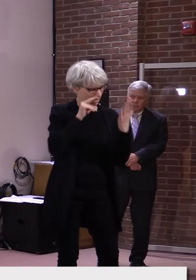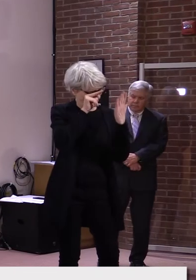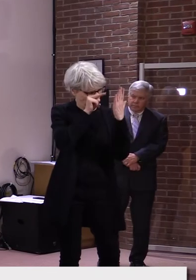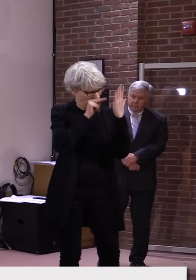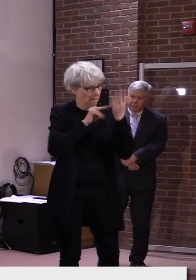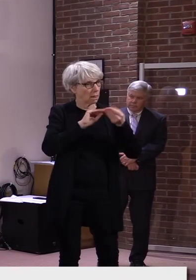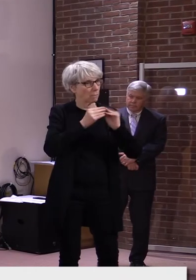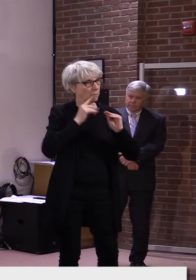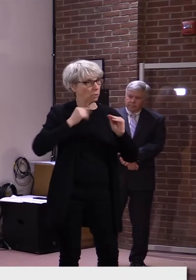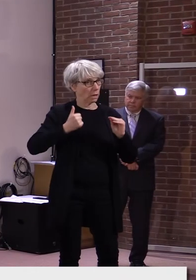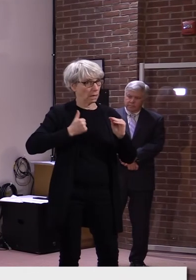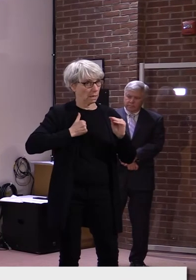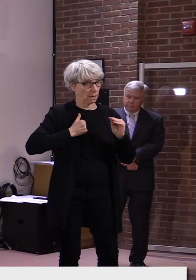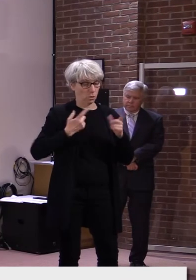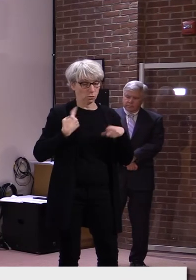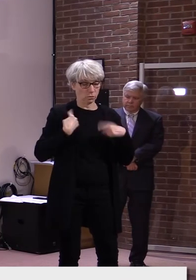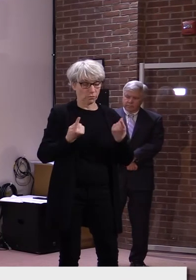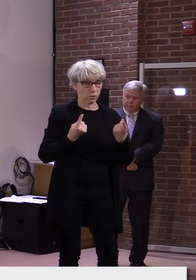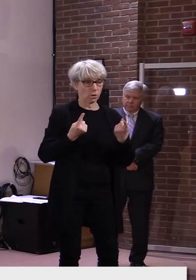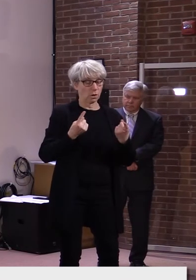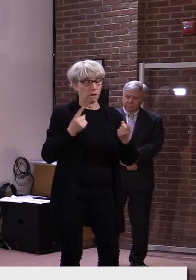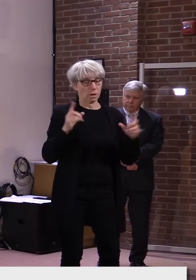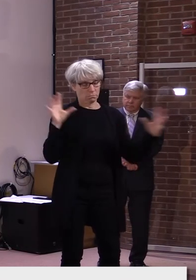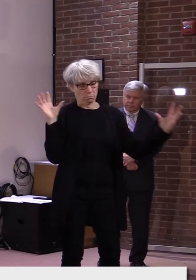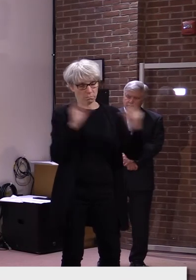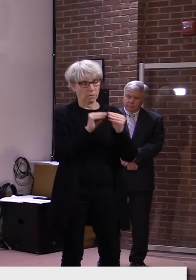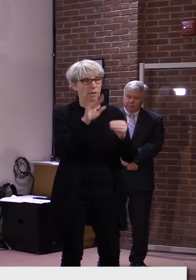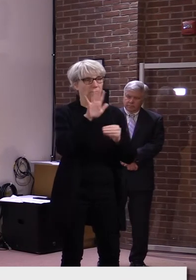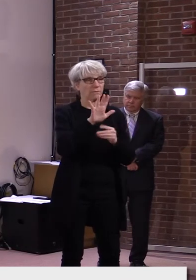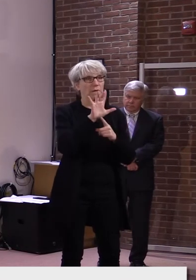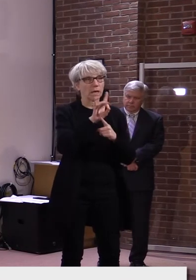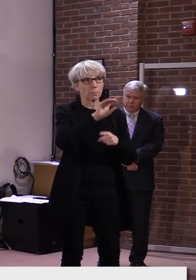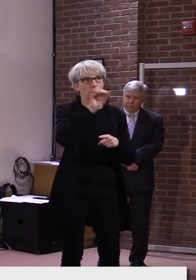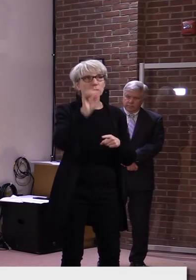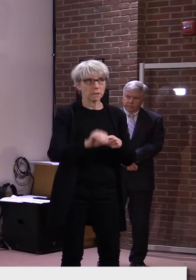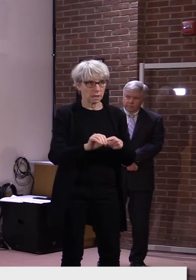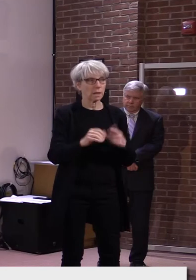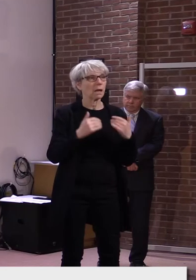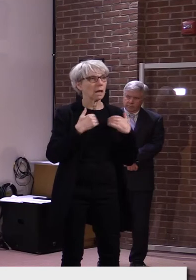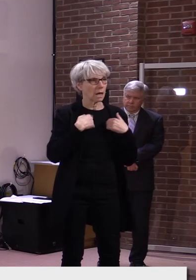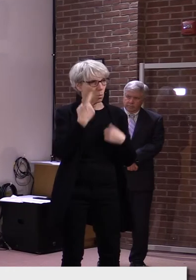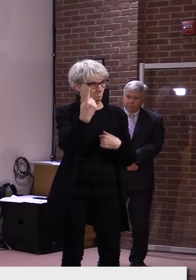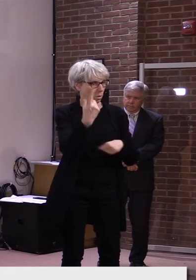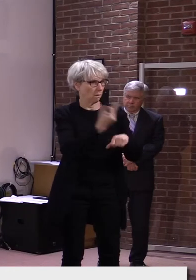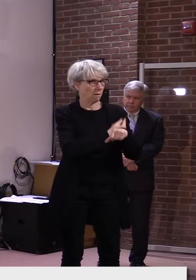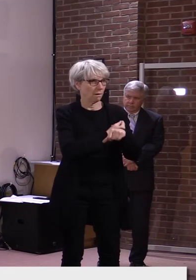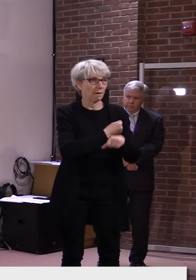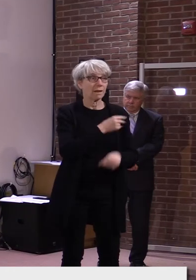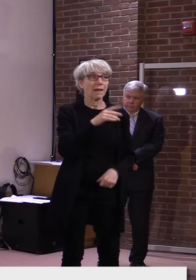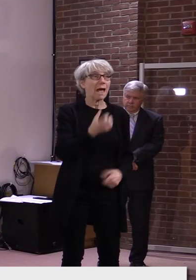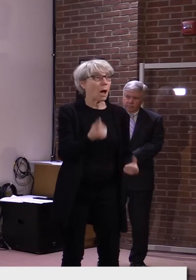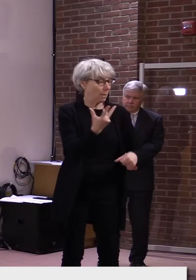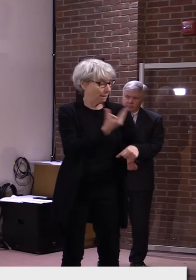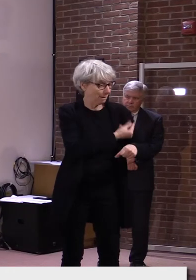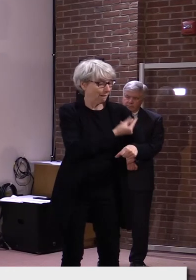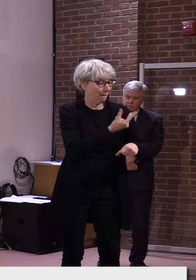about 58% of Canadians had had one dose, but only less than 6% had been fully